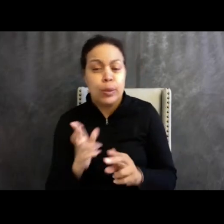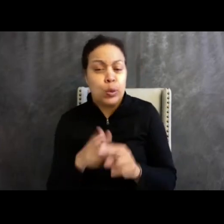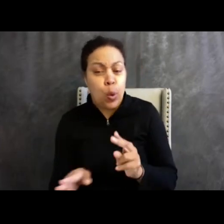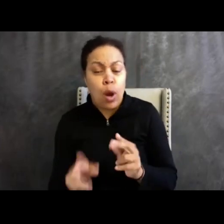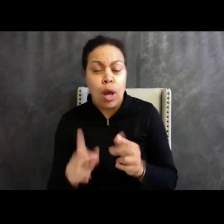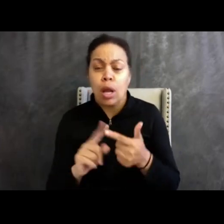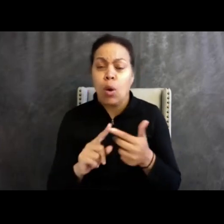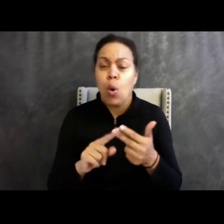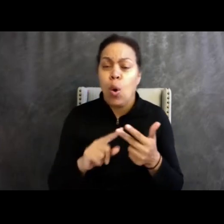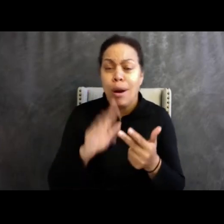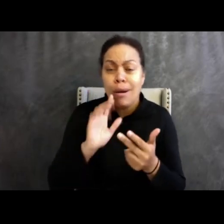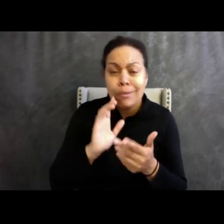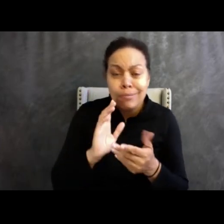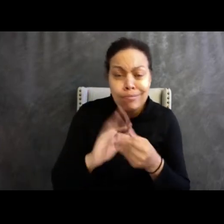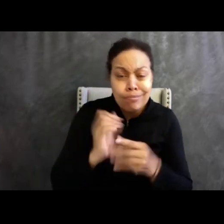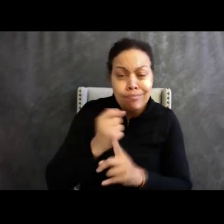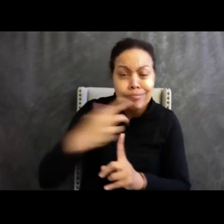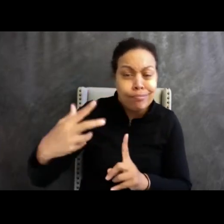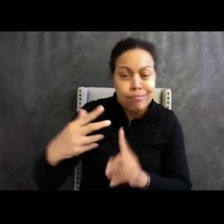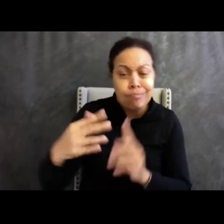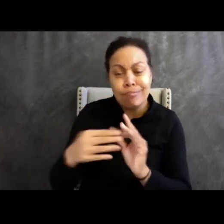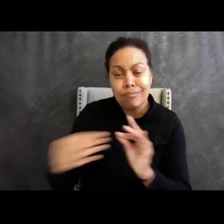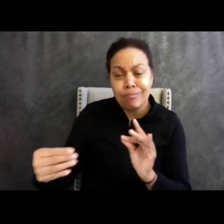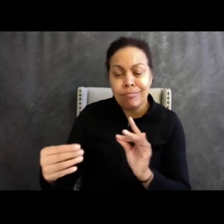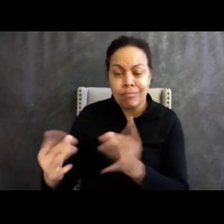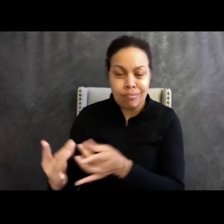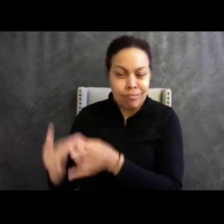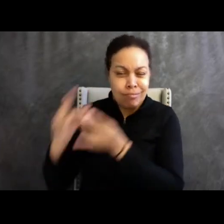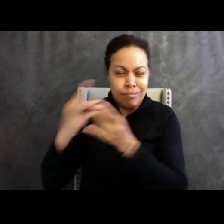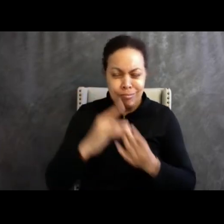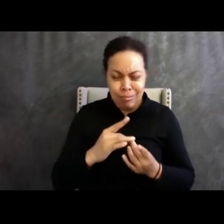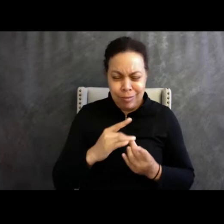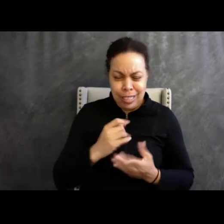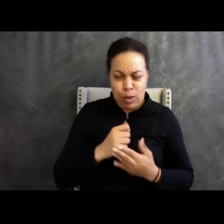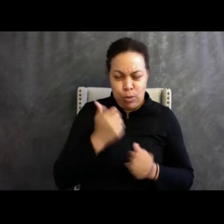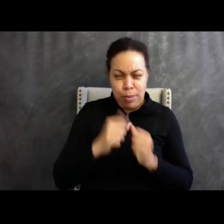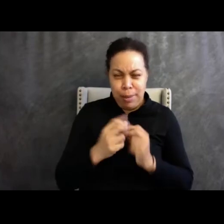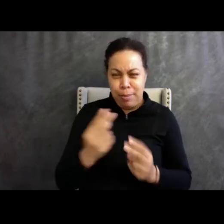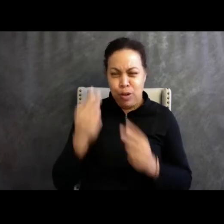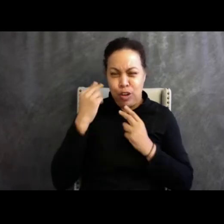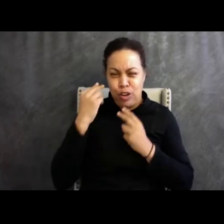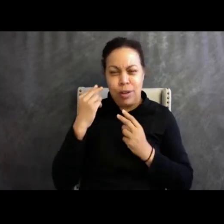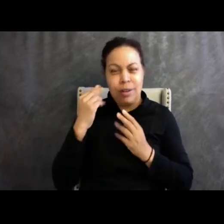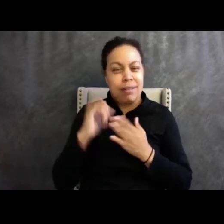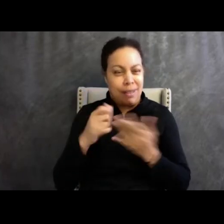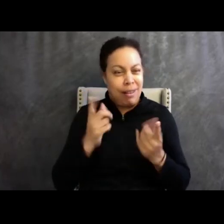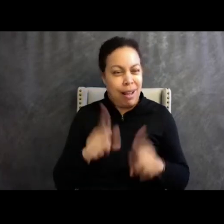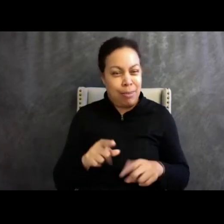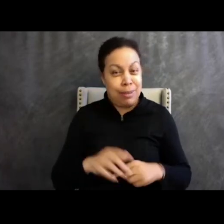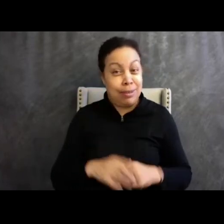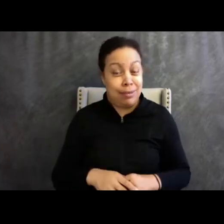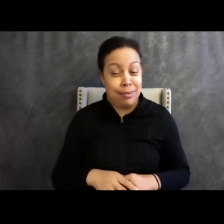images that link you back to that space. I can't